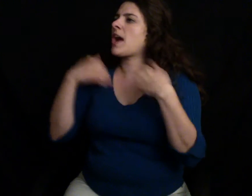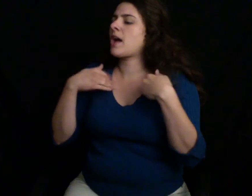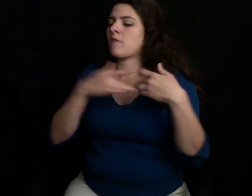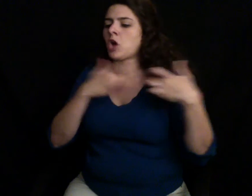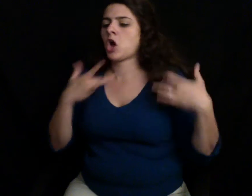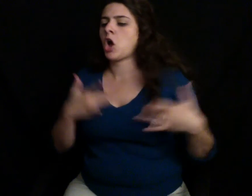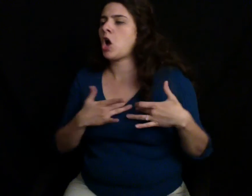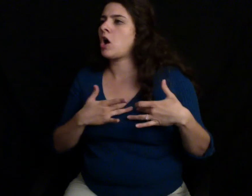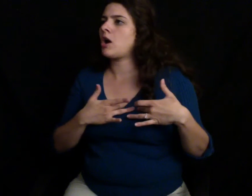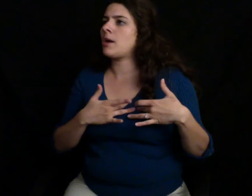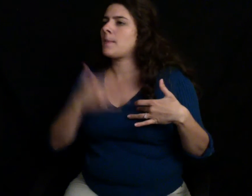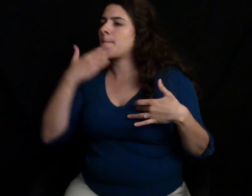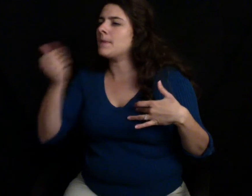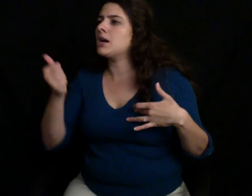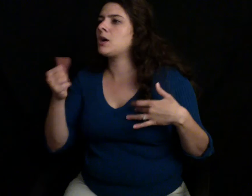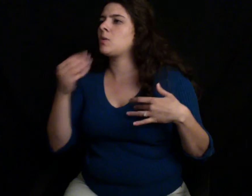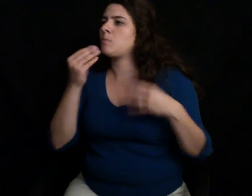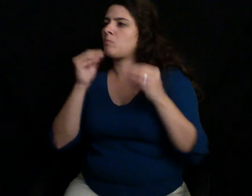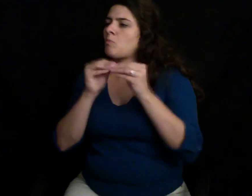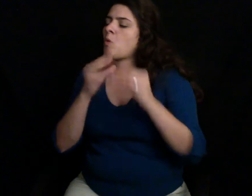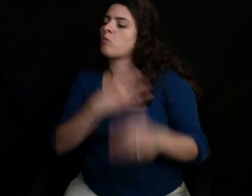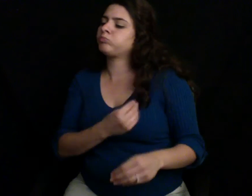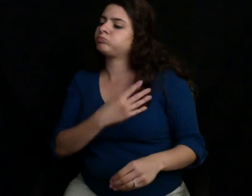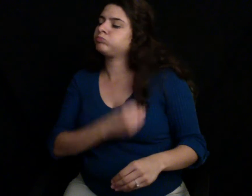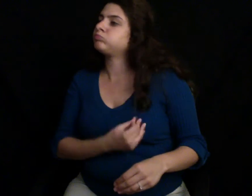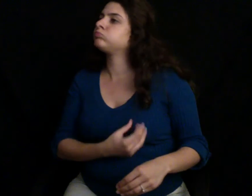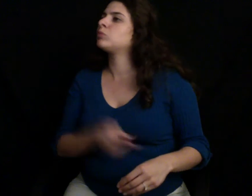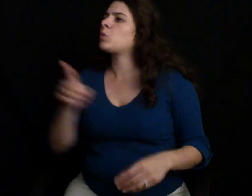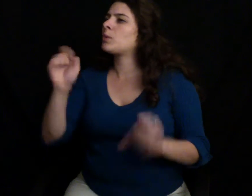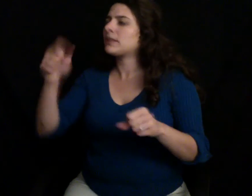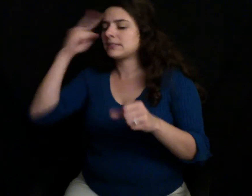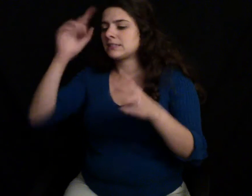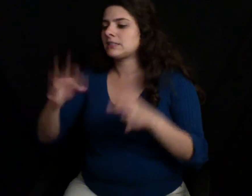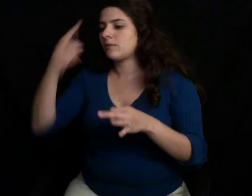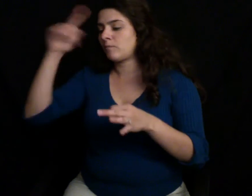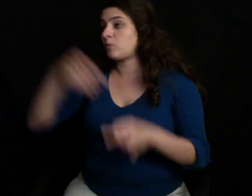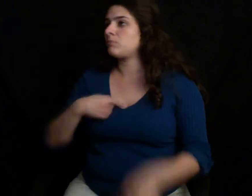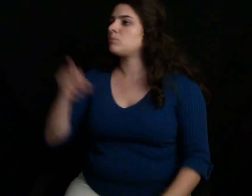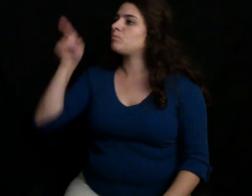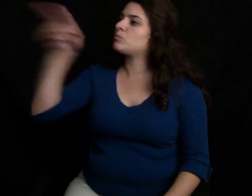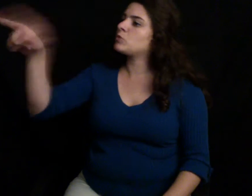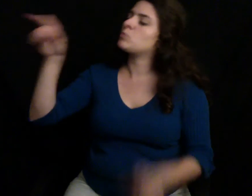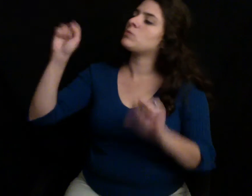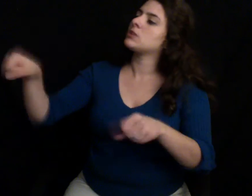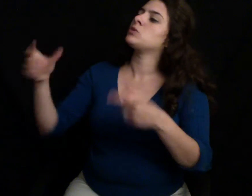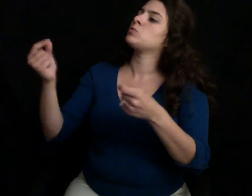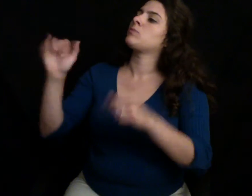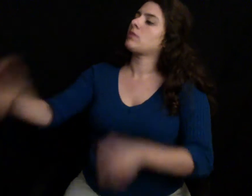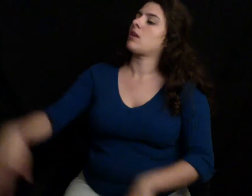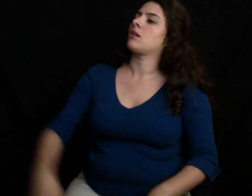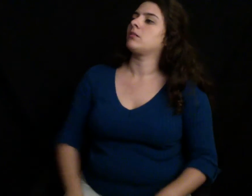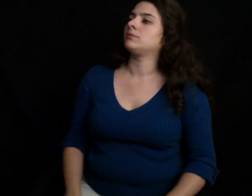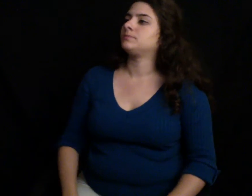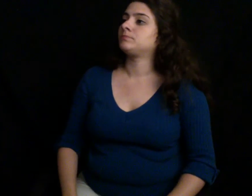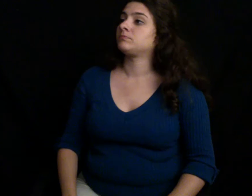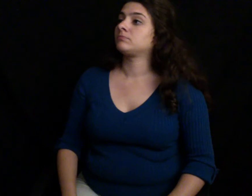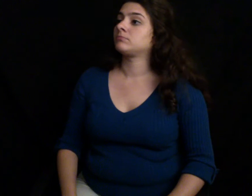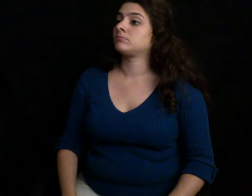these decisions when I'm sick and I can't talk anymore. She said, you're the one that has the power to do that. And when the family goes, she said, when I